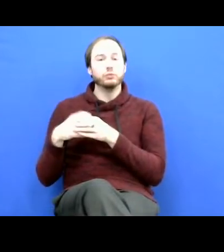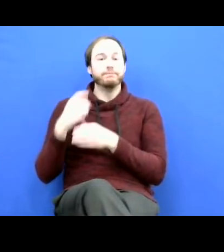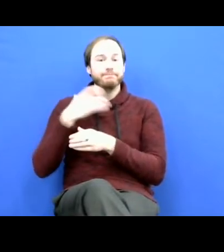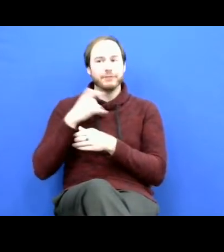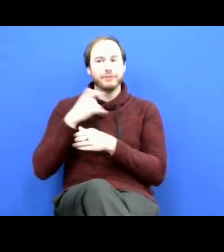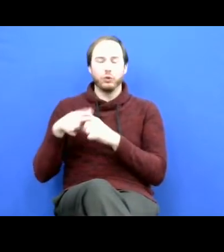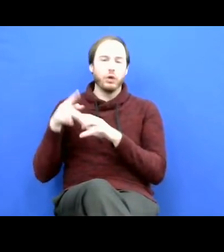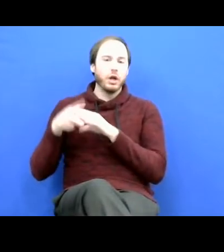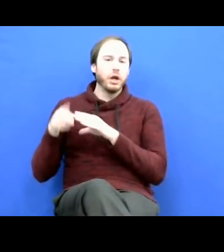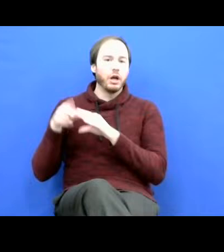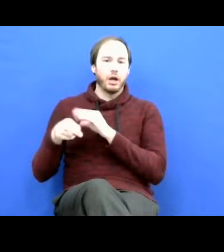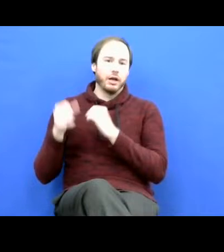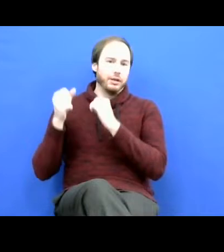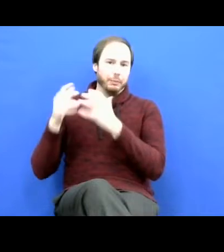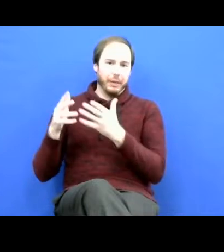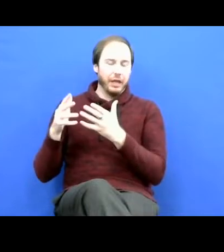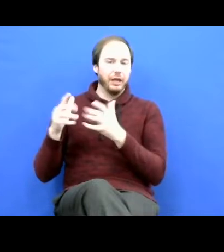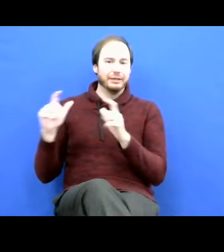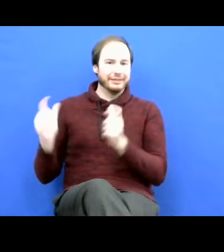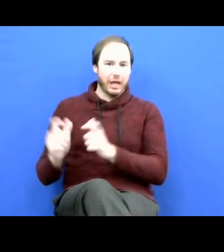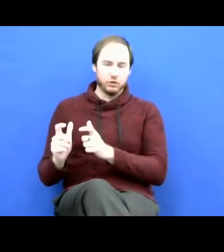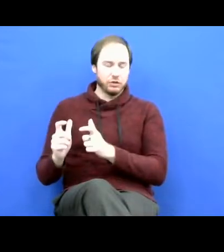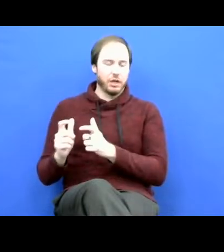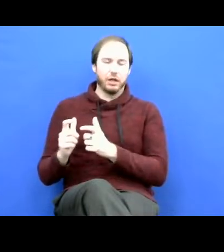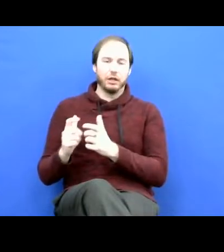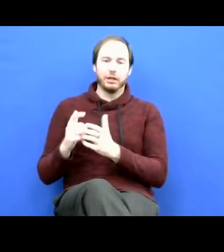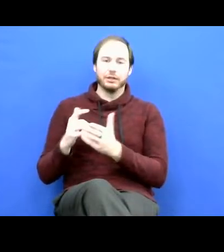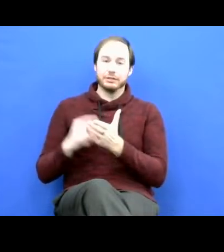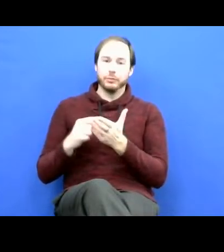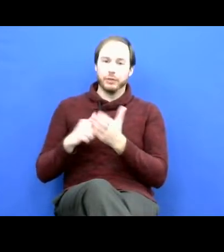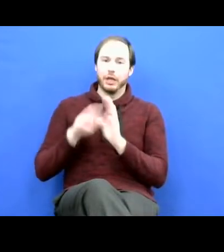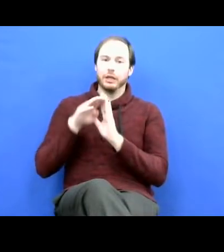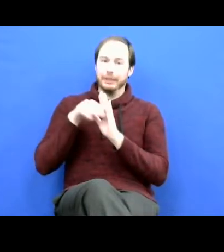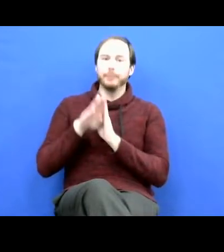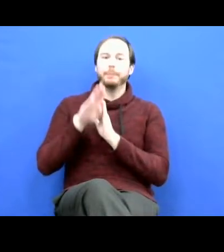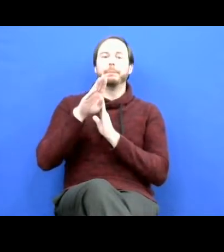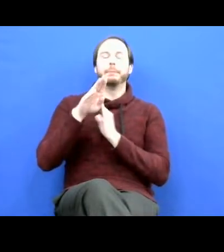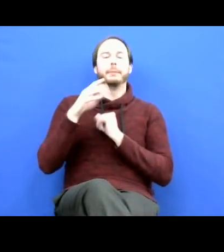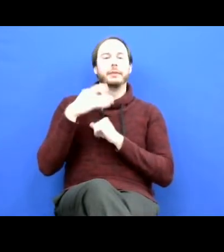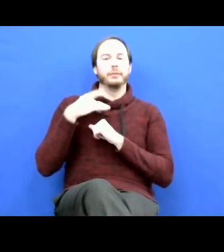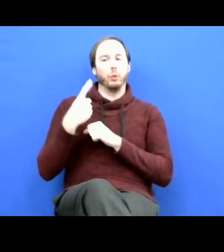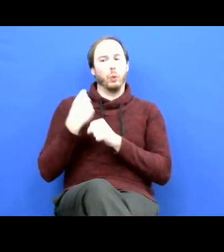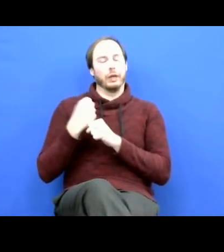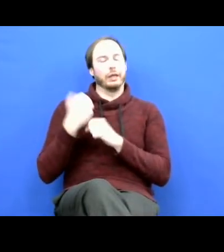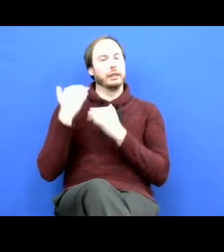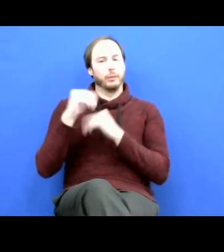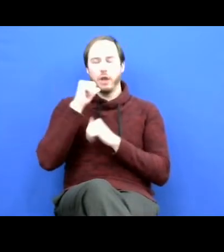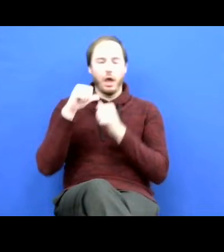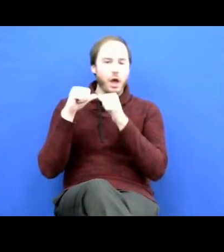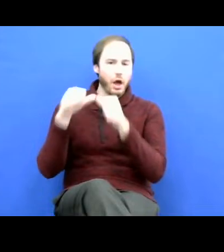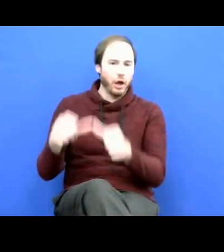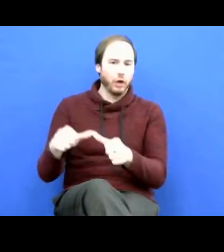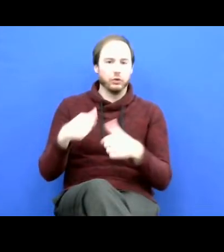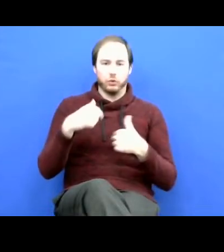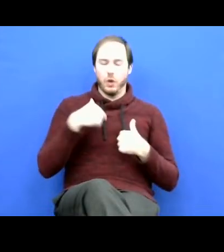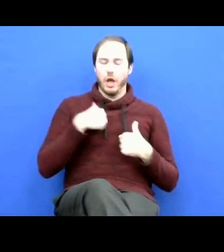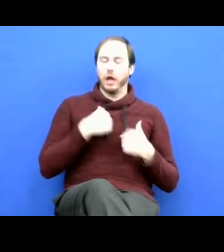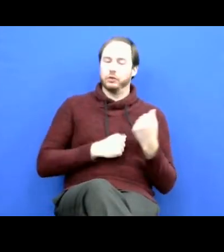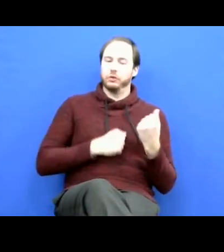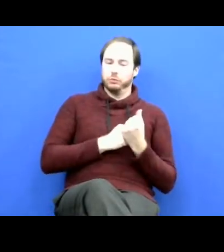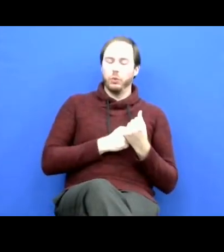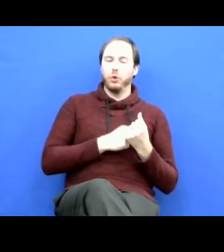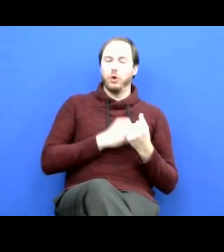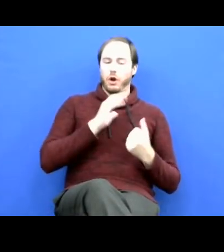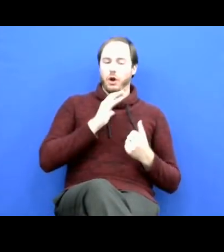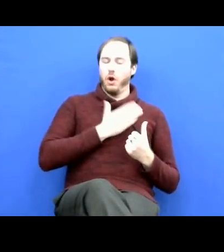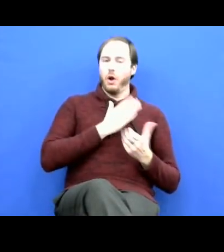have, and a lot of times these dips are 1 year in the making. So I'm a big proponent of continuing to do the